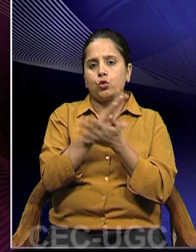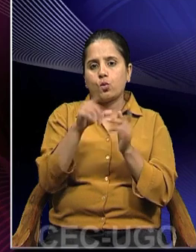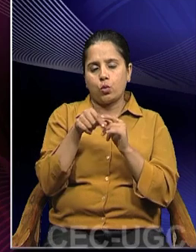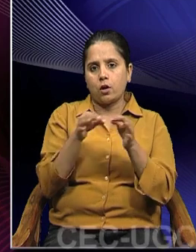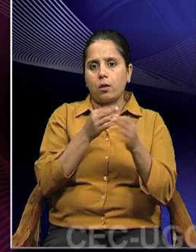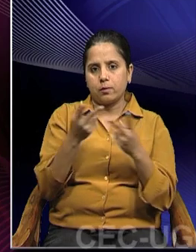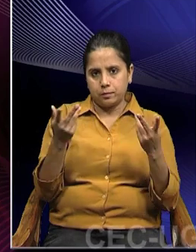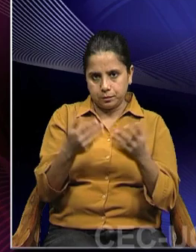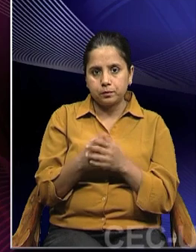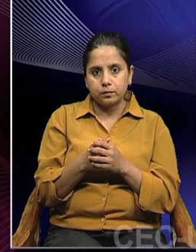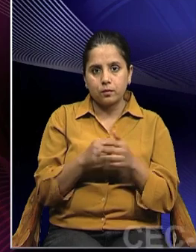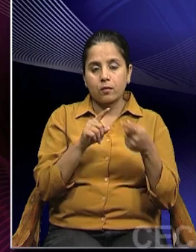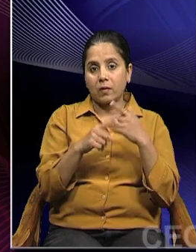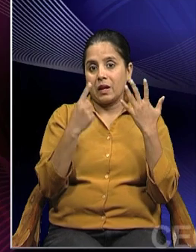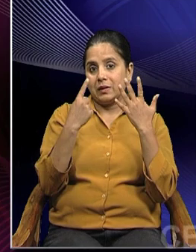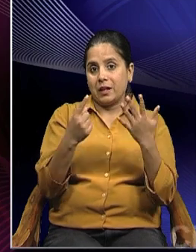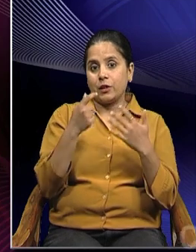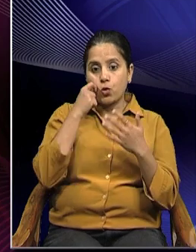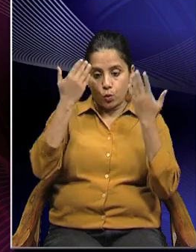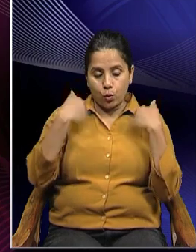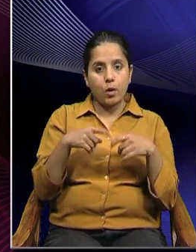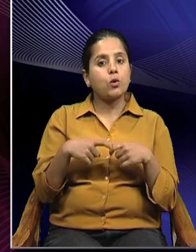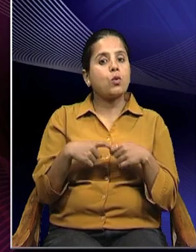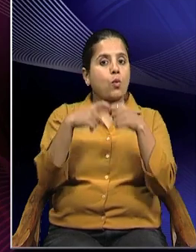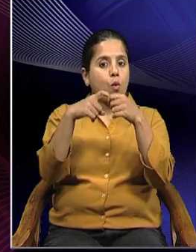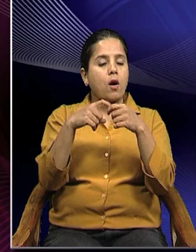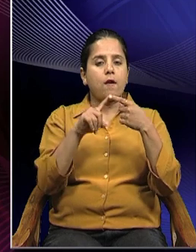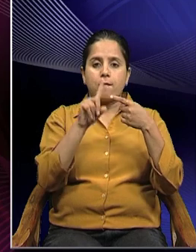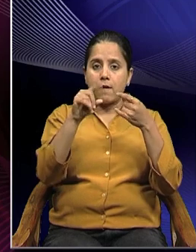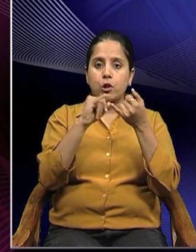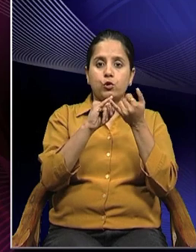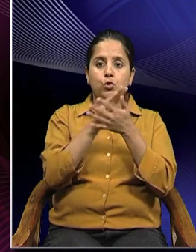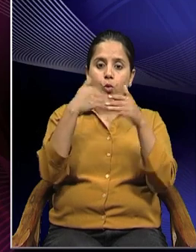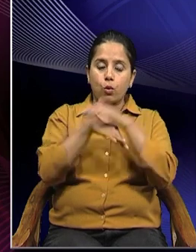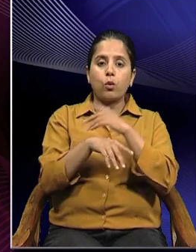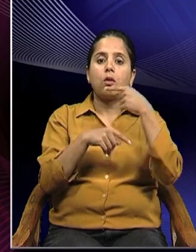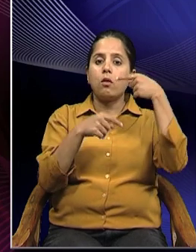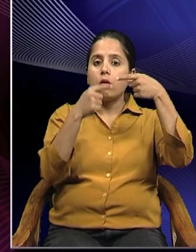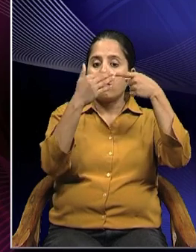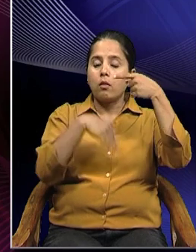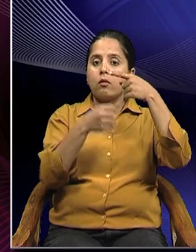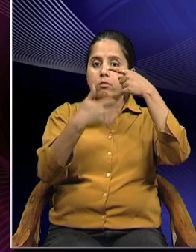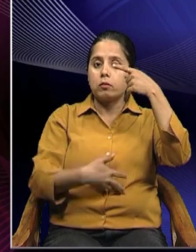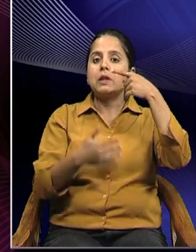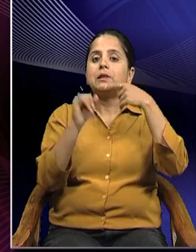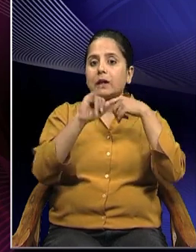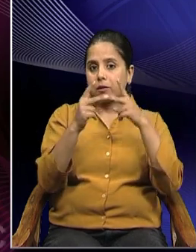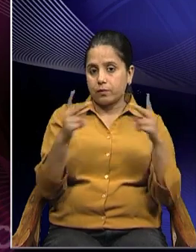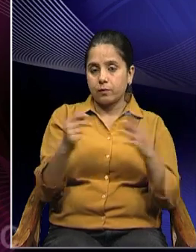present before you, 6 human qualities in one shloka. And what is the use of that I